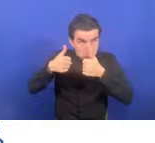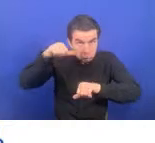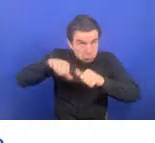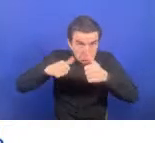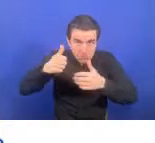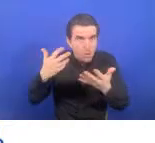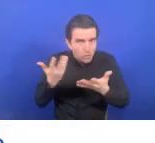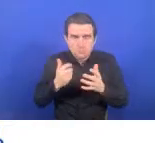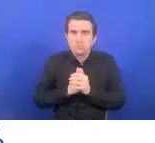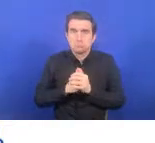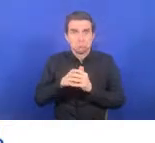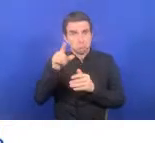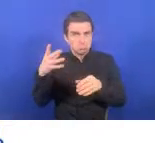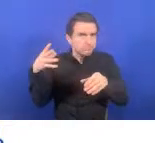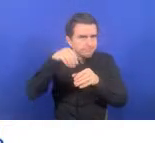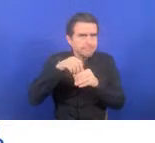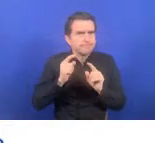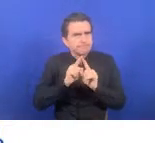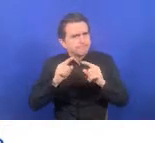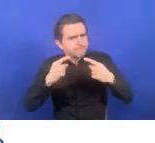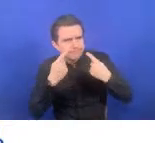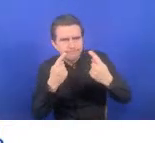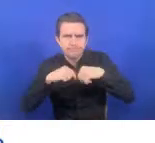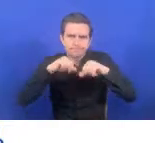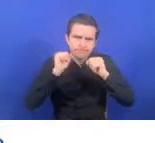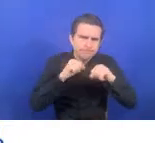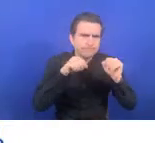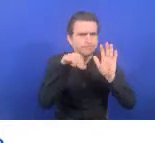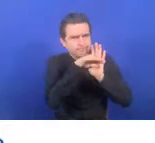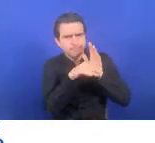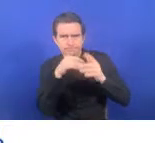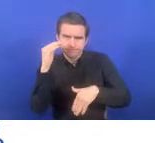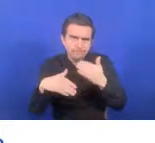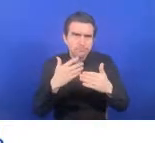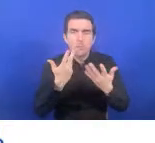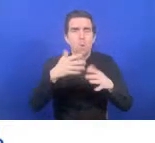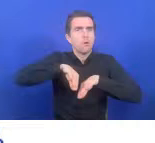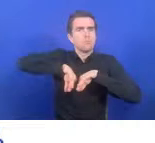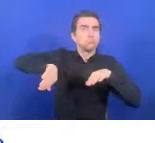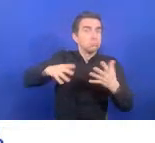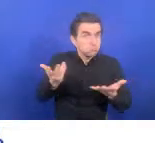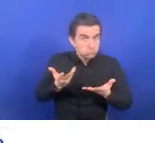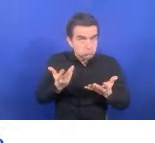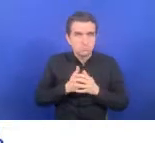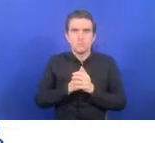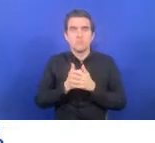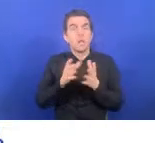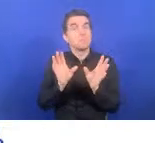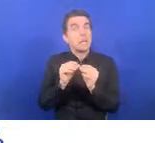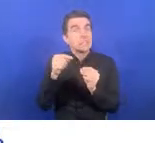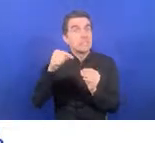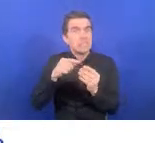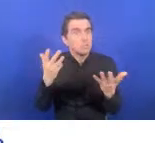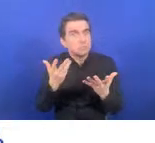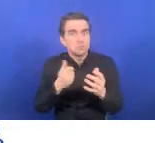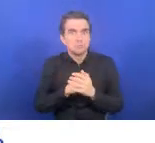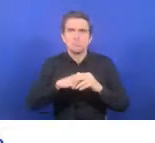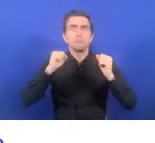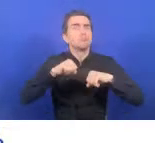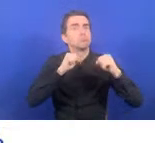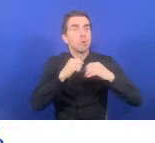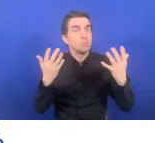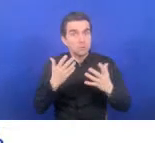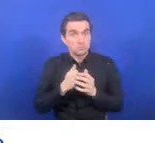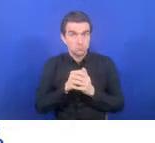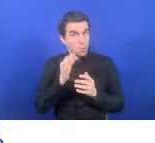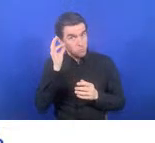those informal dynamics of what often happens in decision-making scenarios. And secondly,